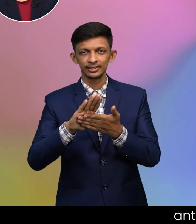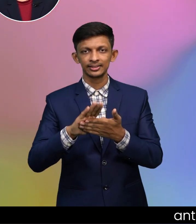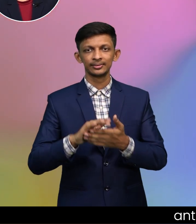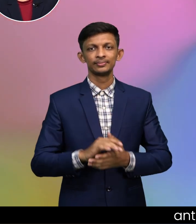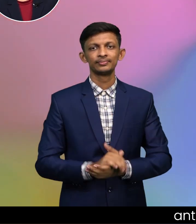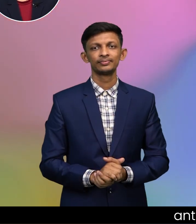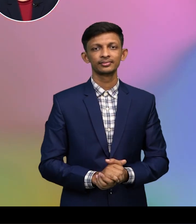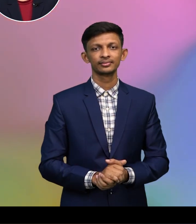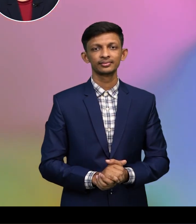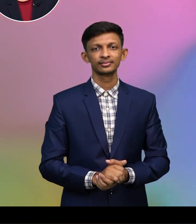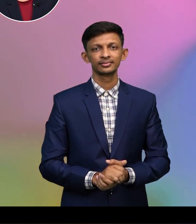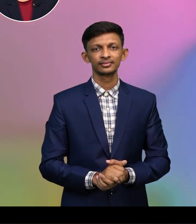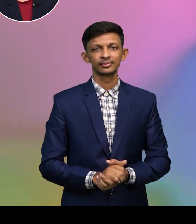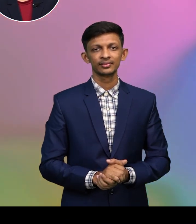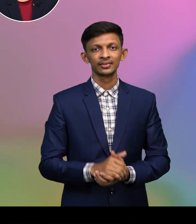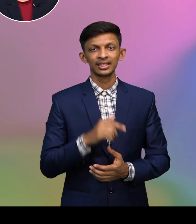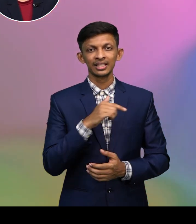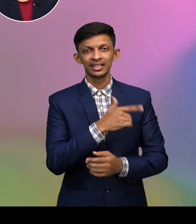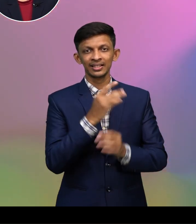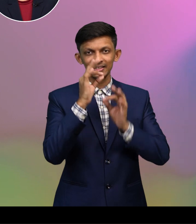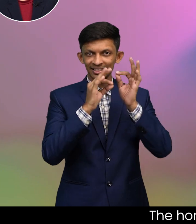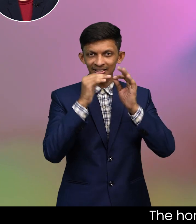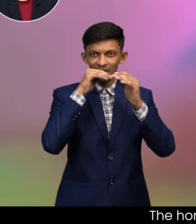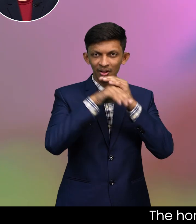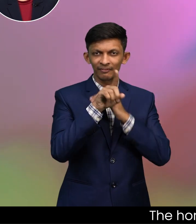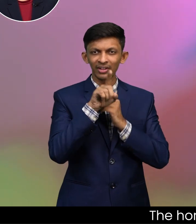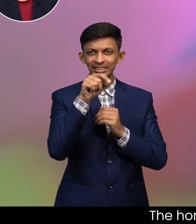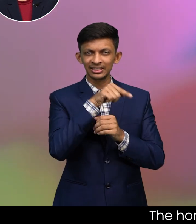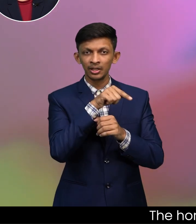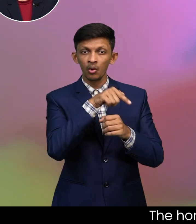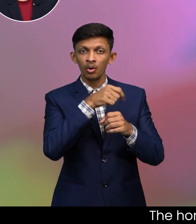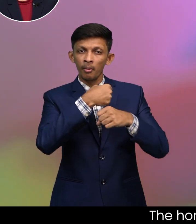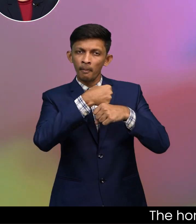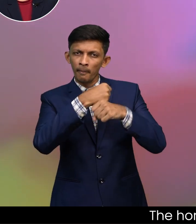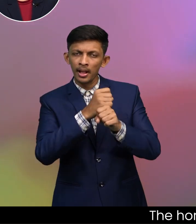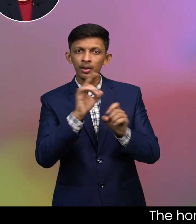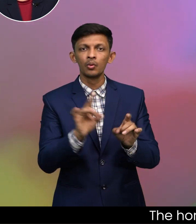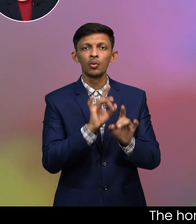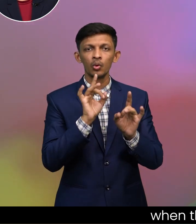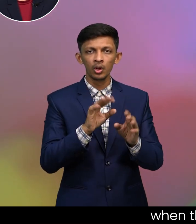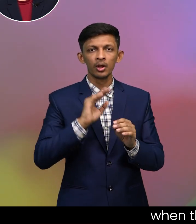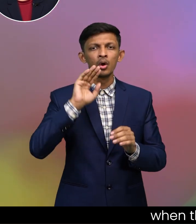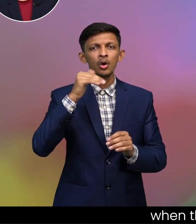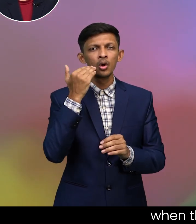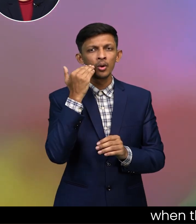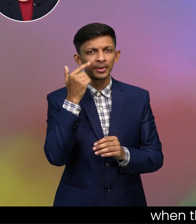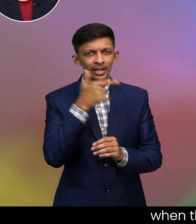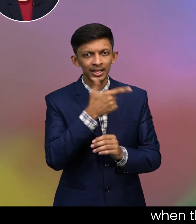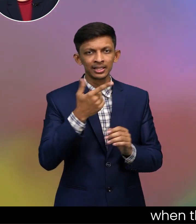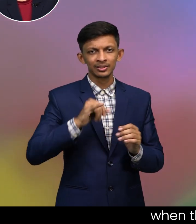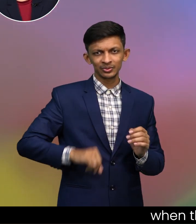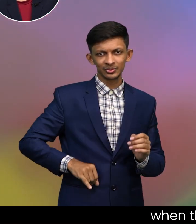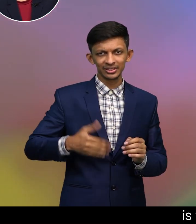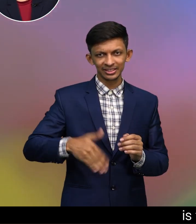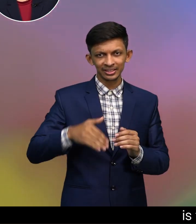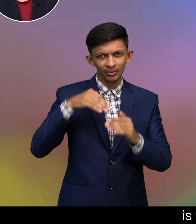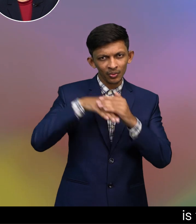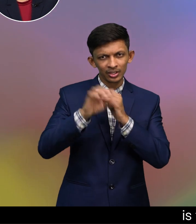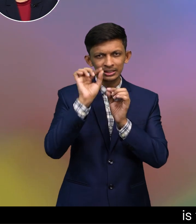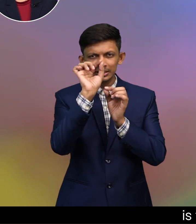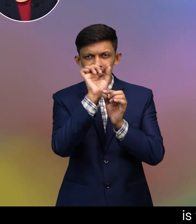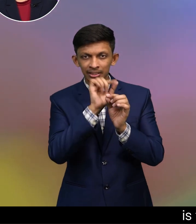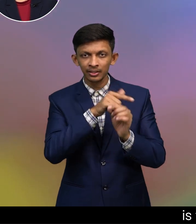Further, the concentration of urine takes place in the area of collecting tubes in the presence